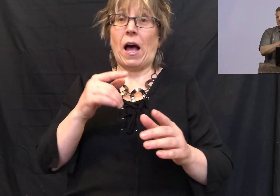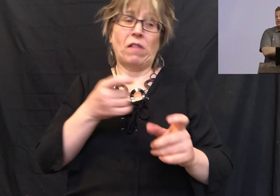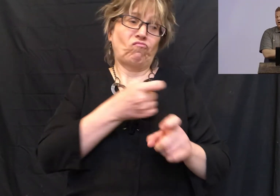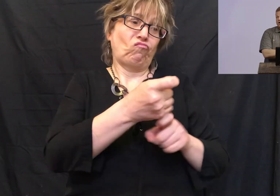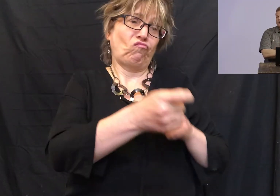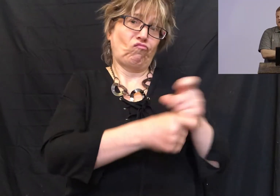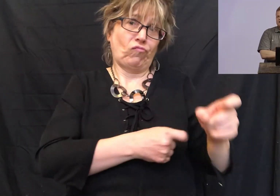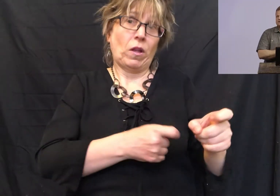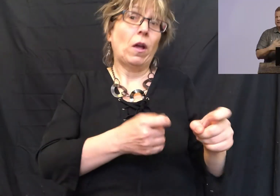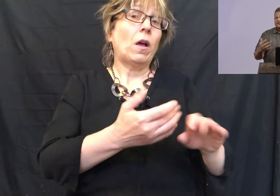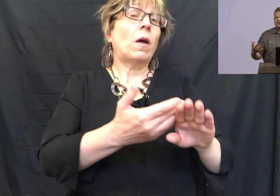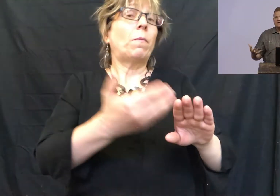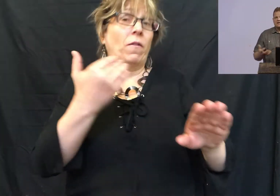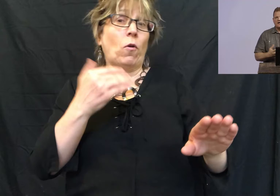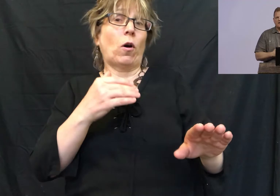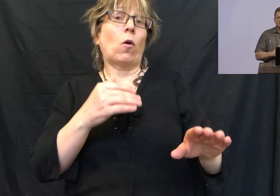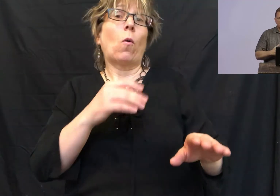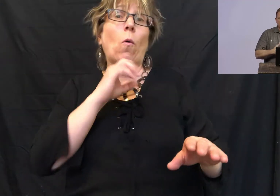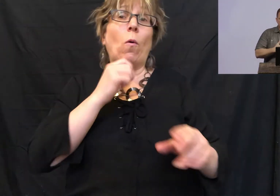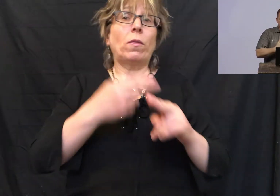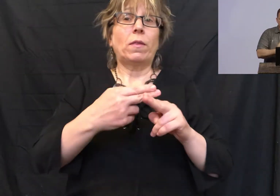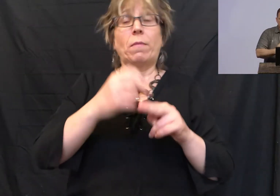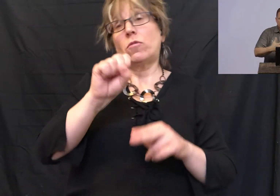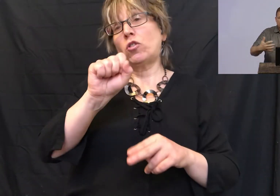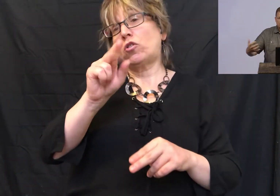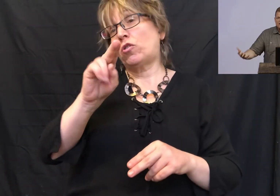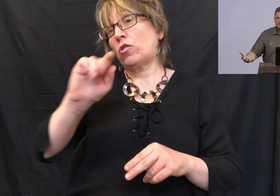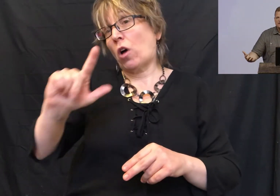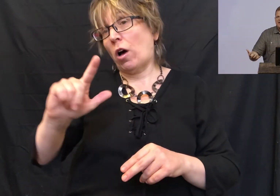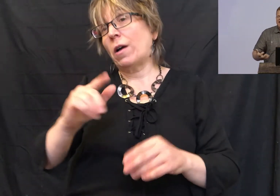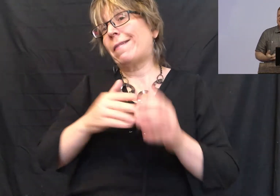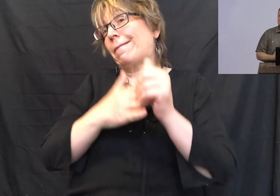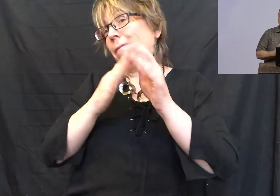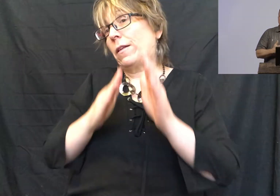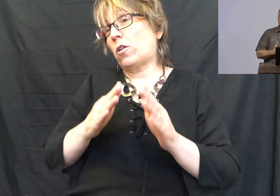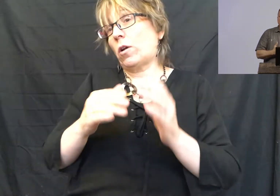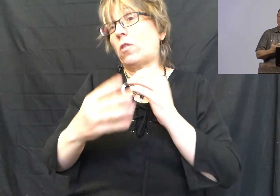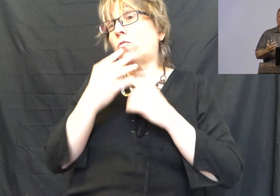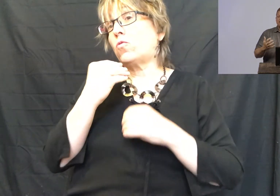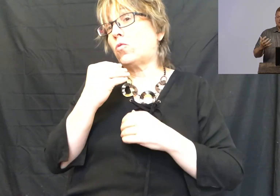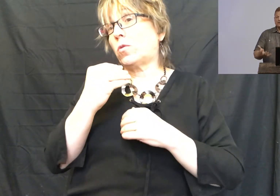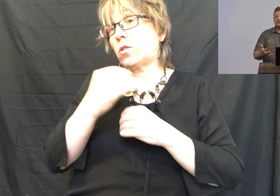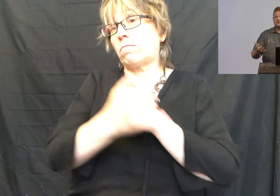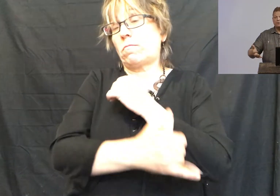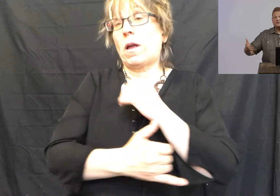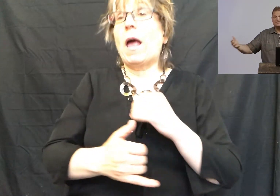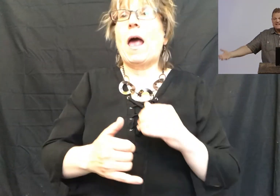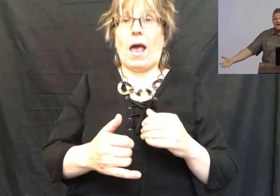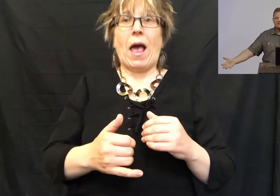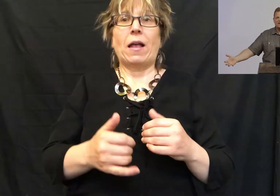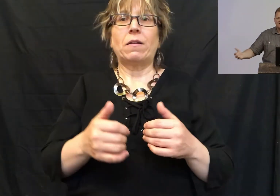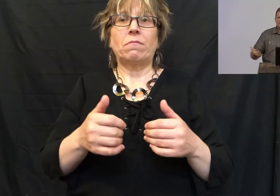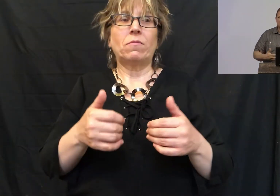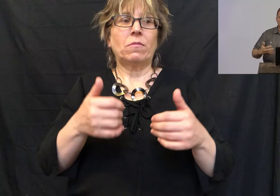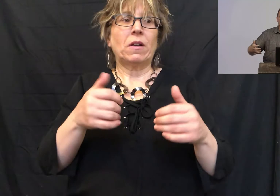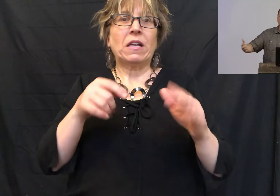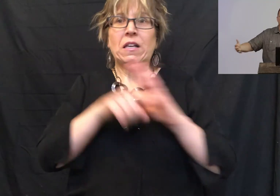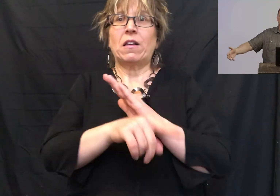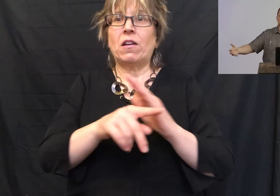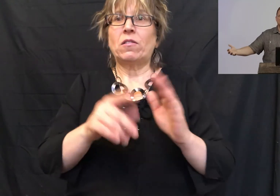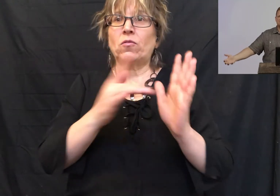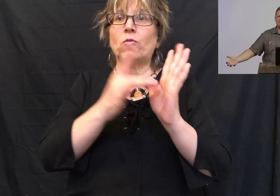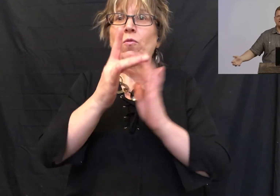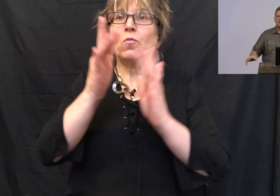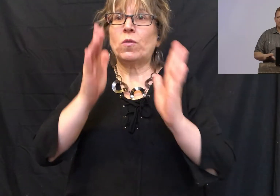Paul, he was Saul. He was a leader in the Jewish nation, and he actually had Christians put to death. He gave the orders to